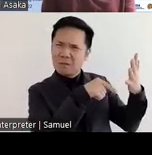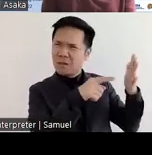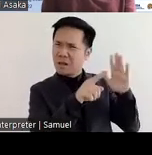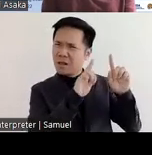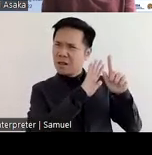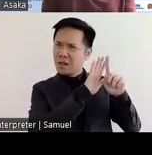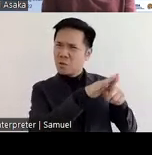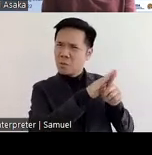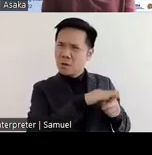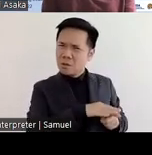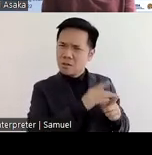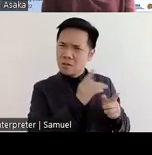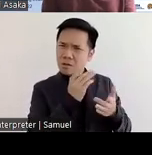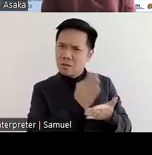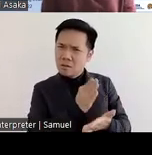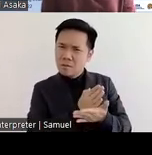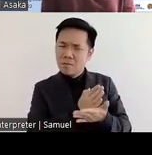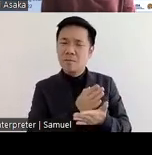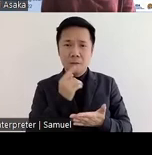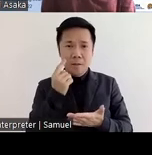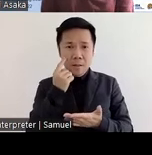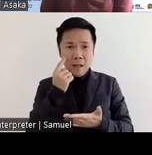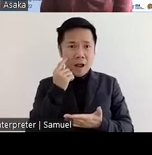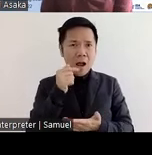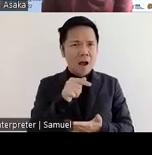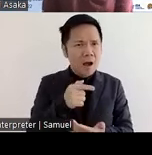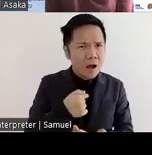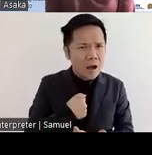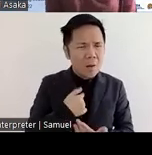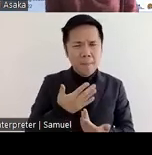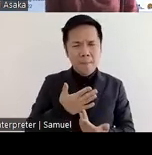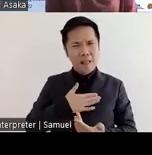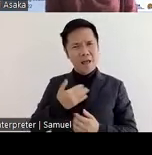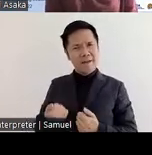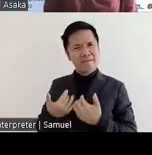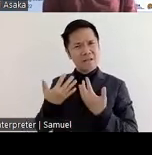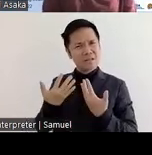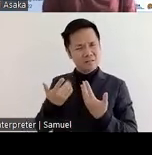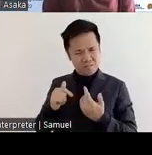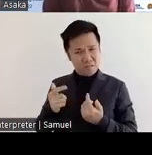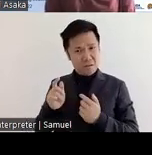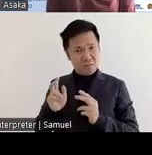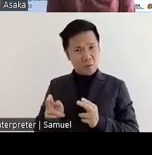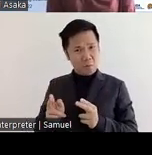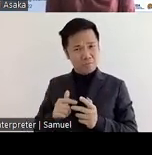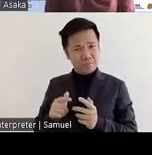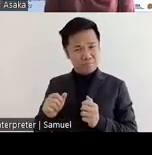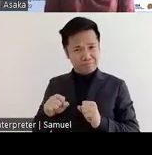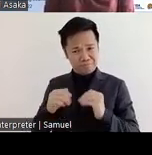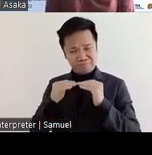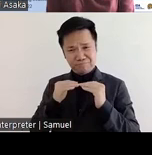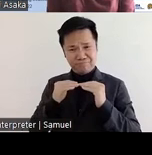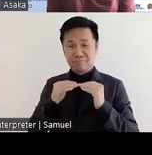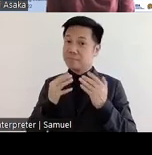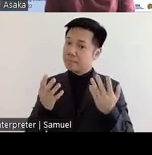and prejudice that prevented them from having autonomy in life. These people paved the way to create precedent in